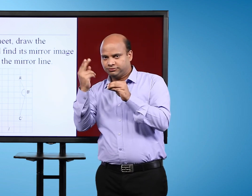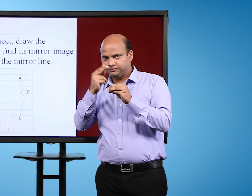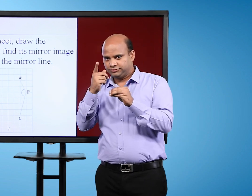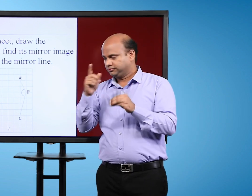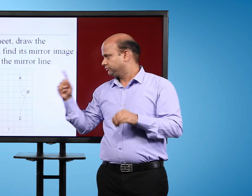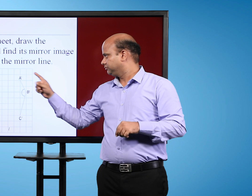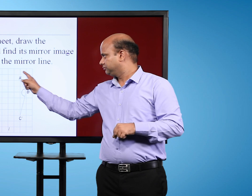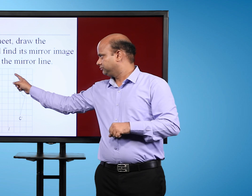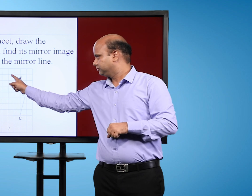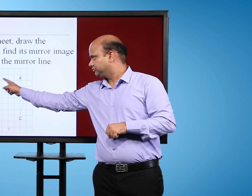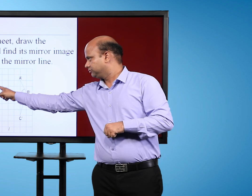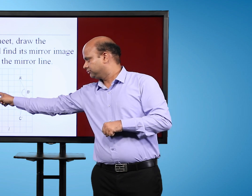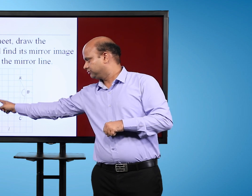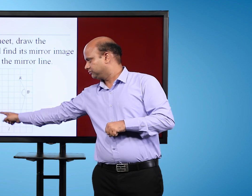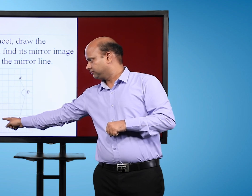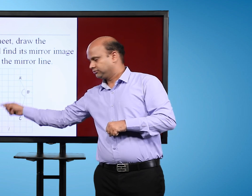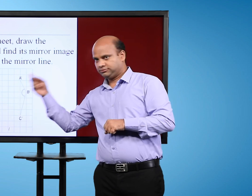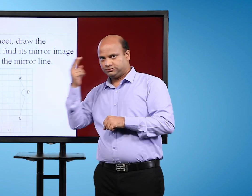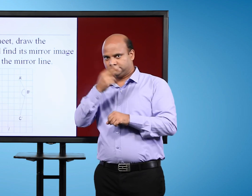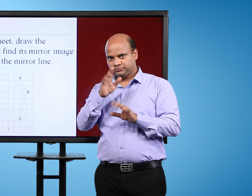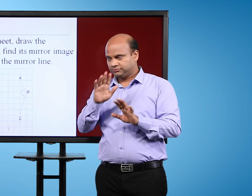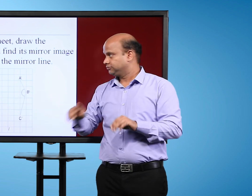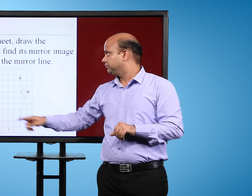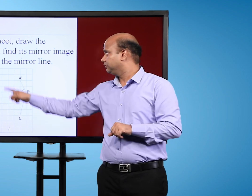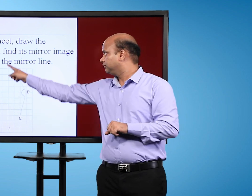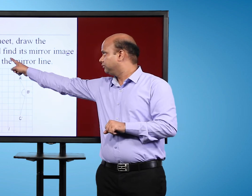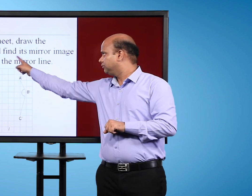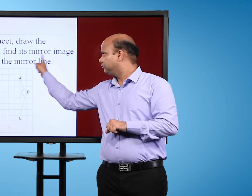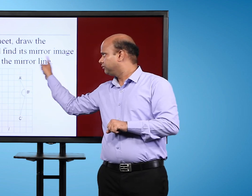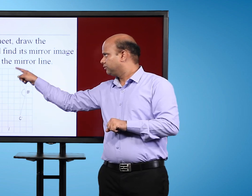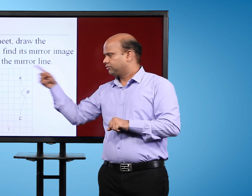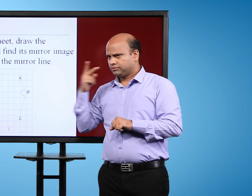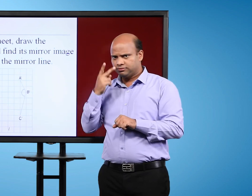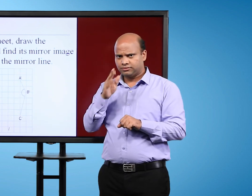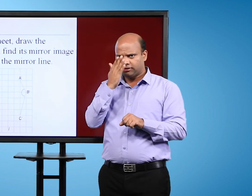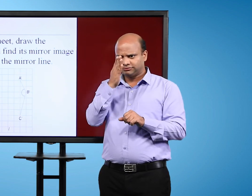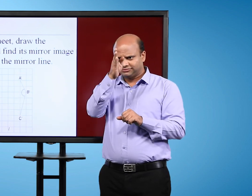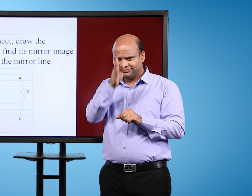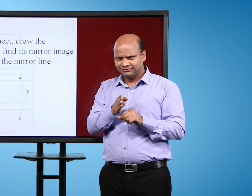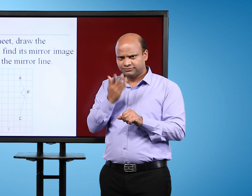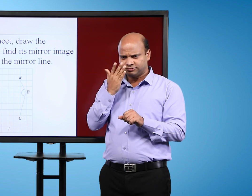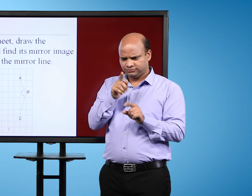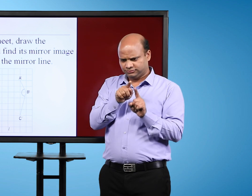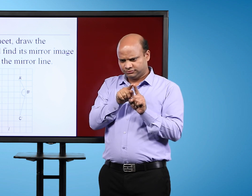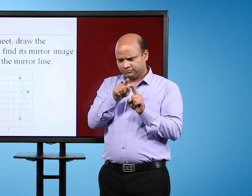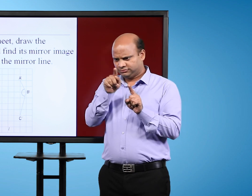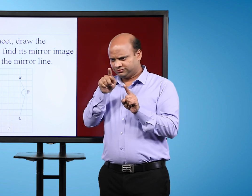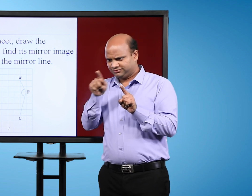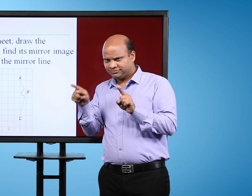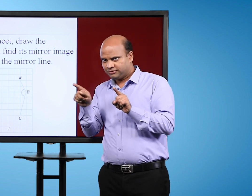ABC and find its mirror image A-B-C- with L as the mirror line. Next